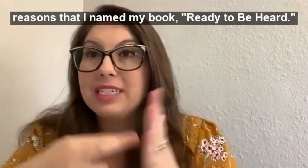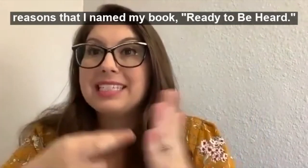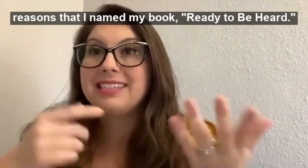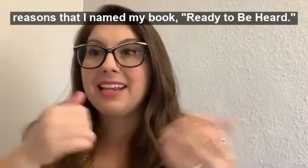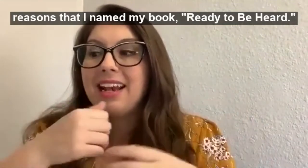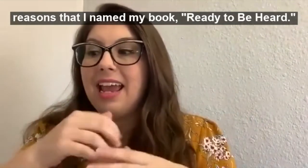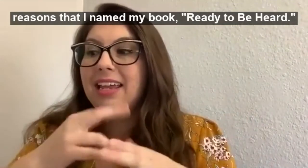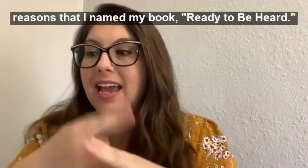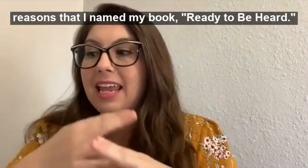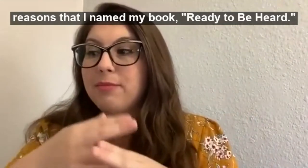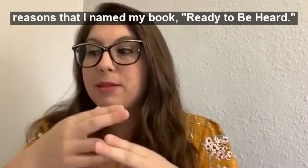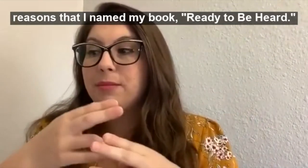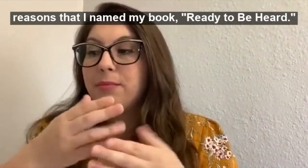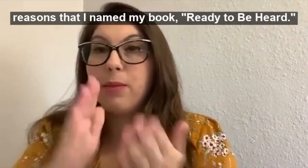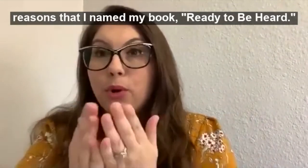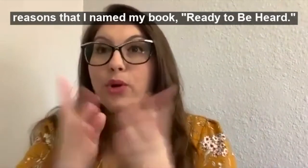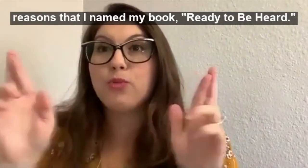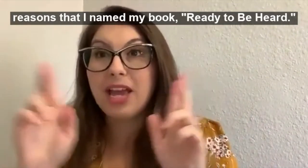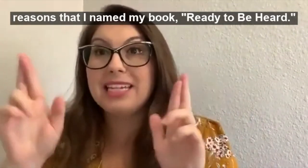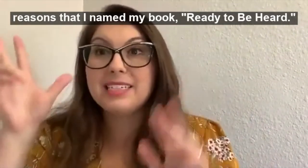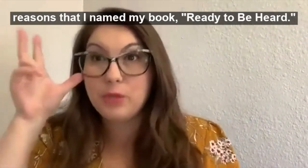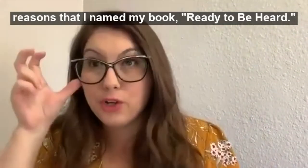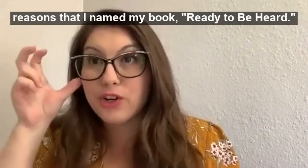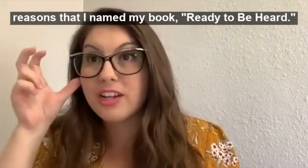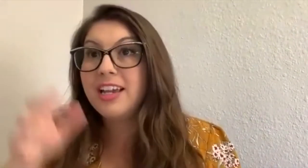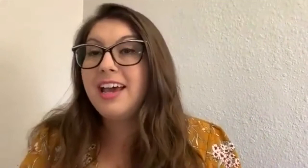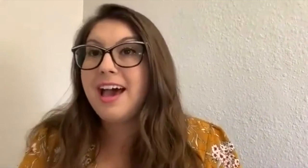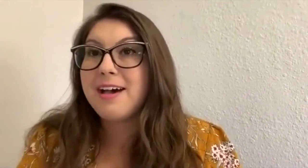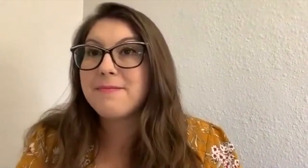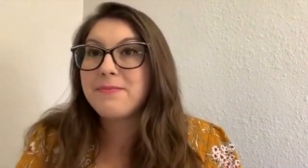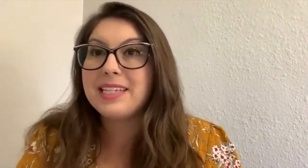reasons that I named my book Ready to Be Heard.